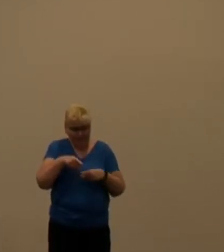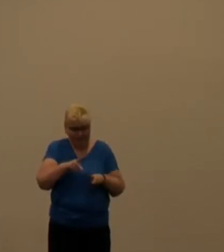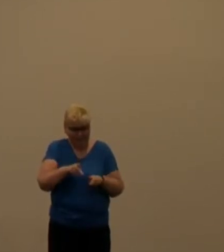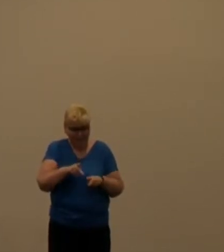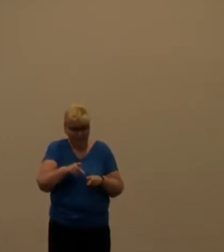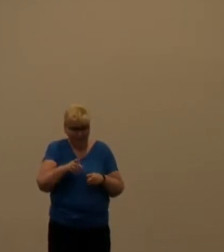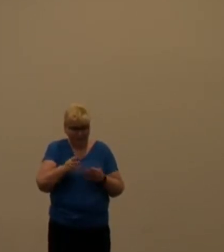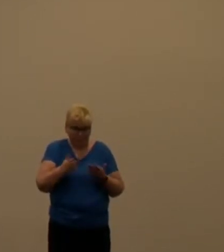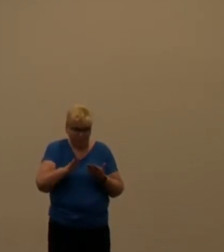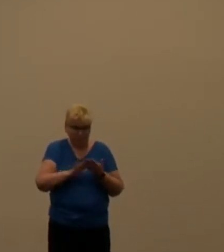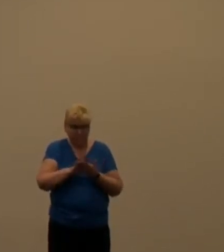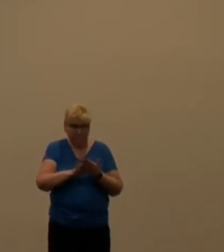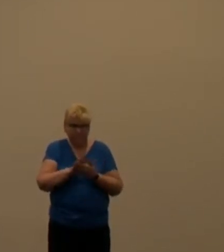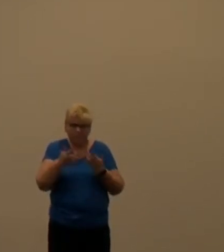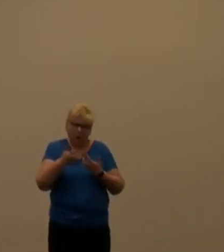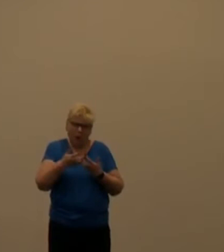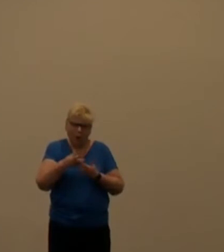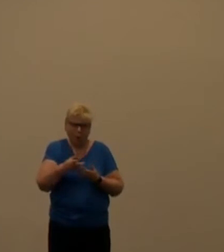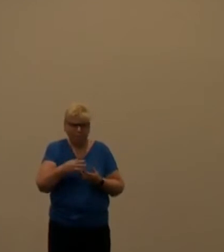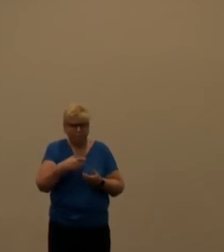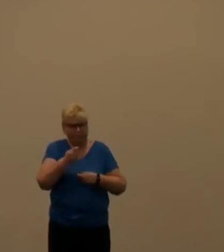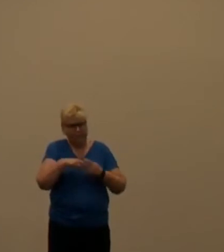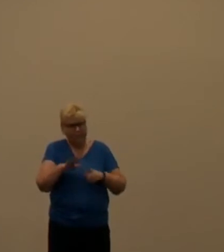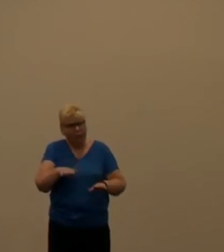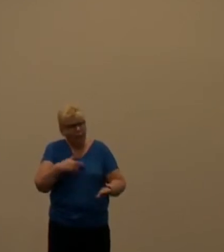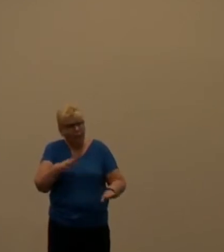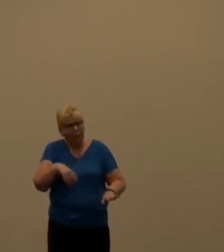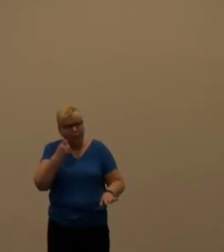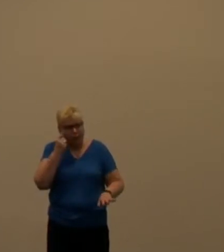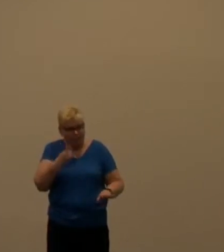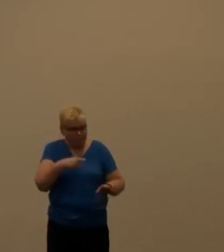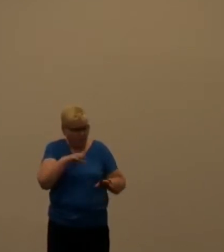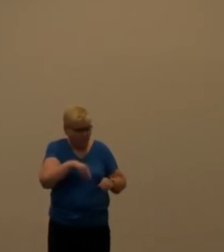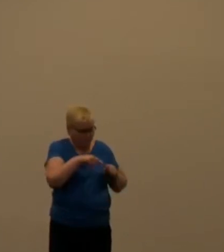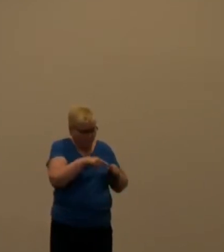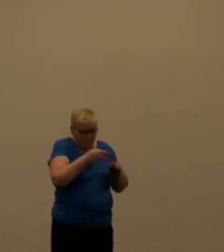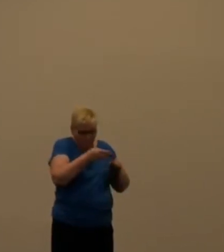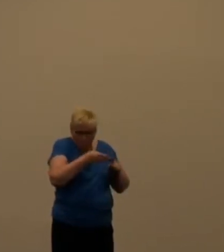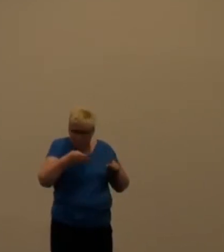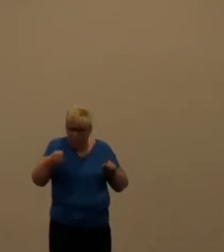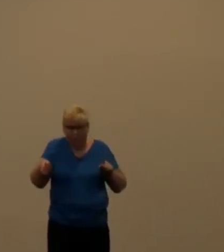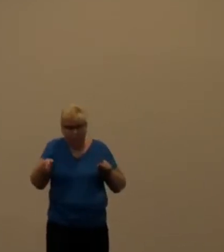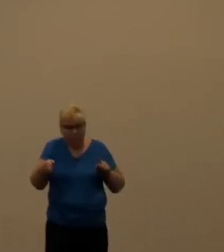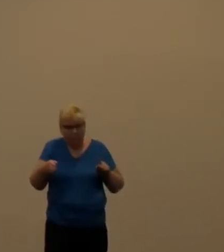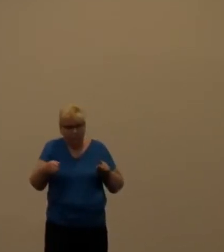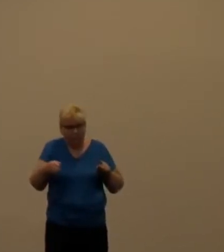it that it makes sense for people to go from one end to the other end? Doesn't always